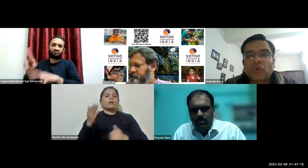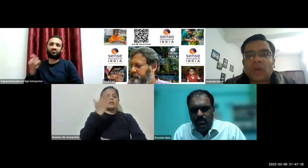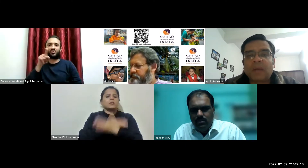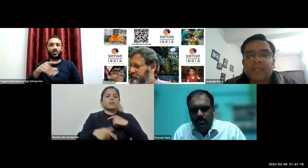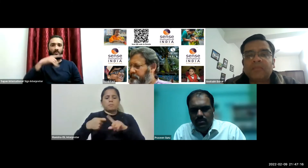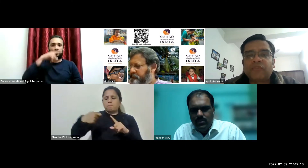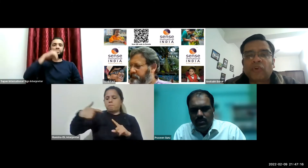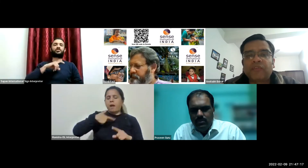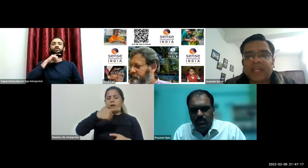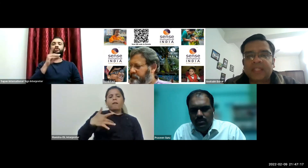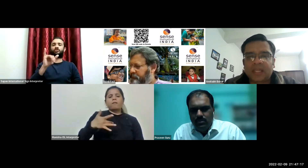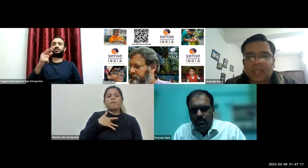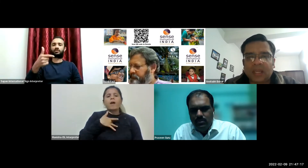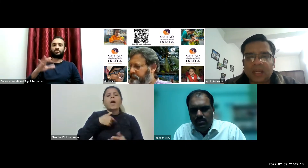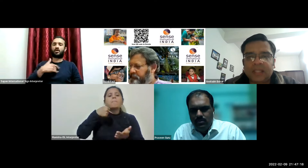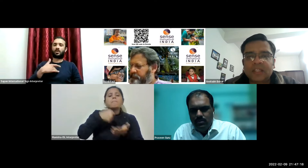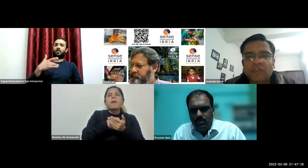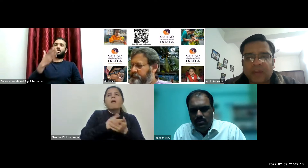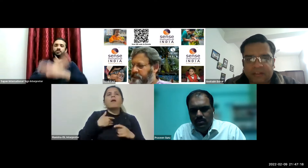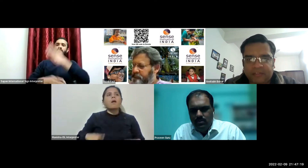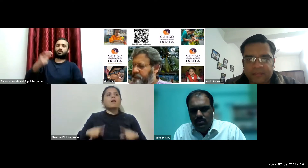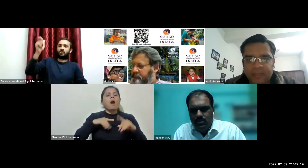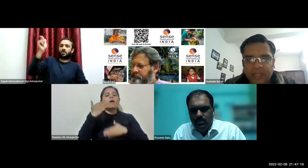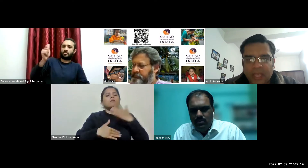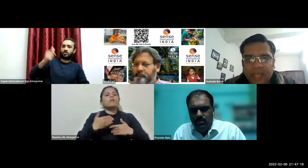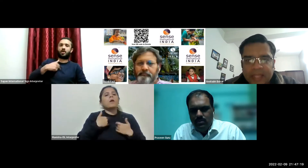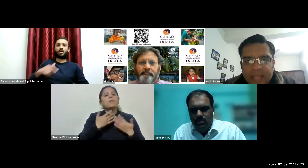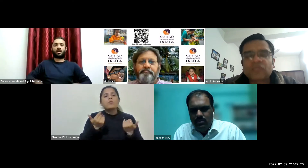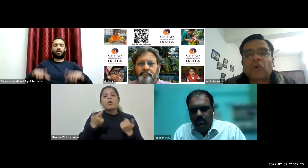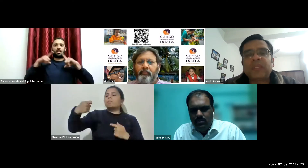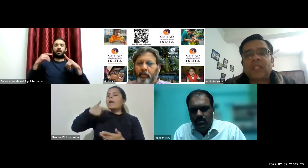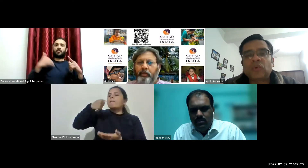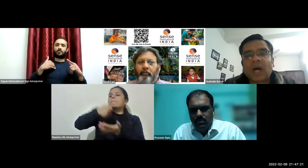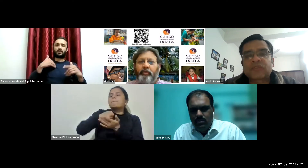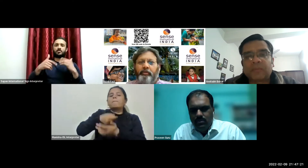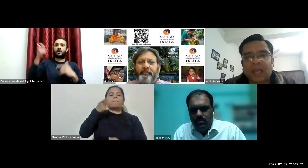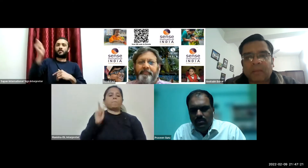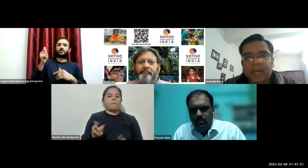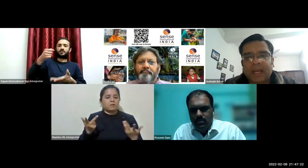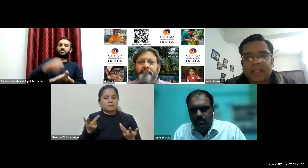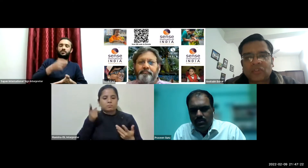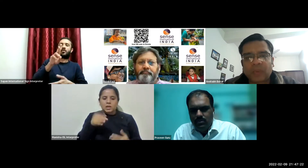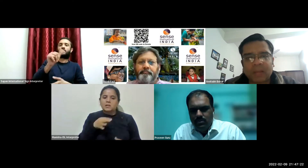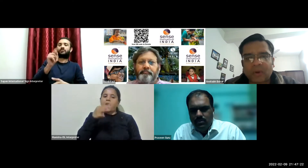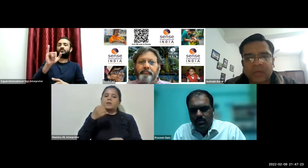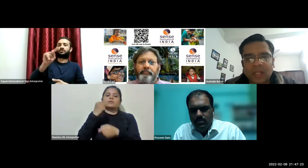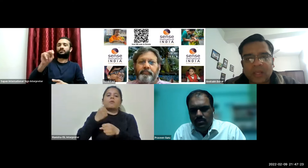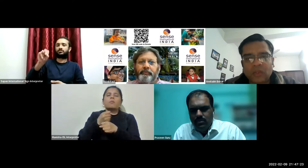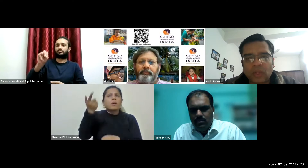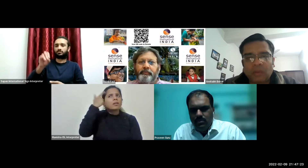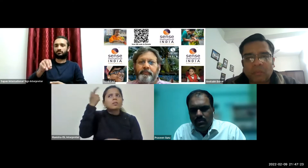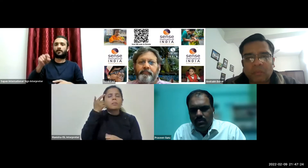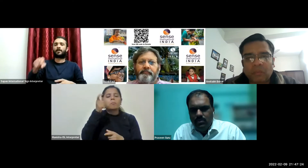will ensure a minimum floor of dignity of life? And that is what we need to ask from the government. And let's not worry